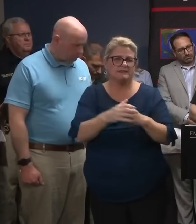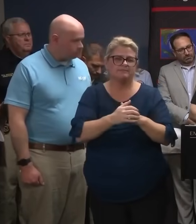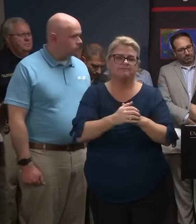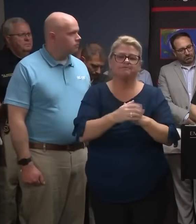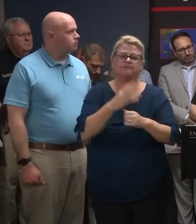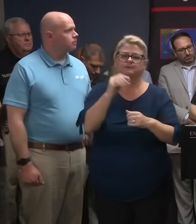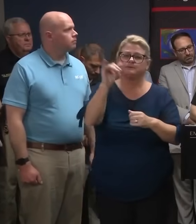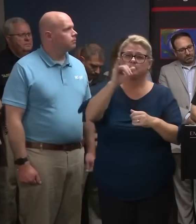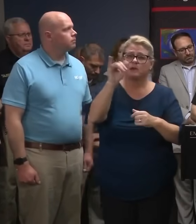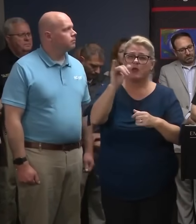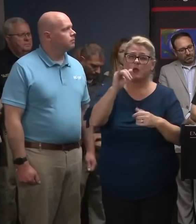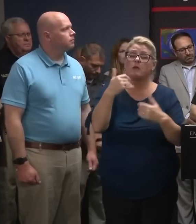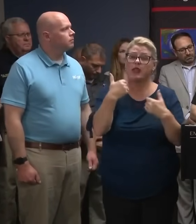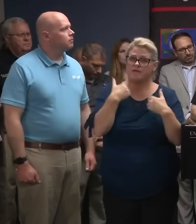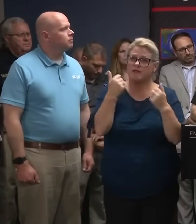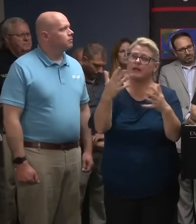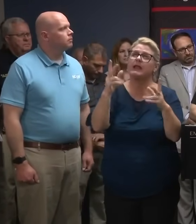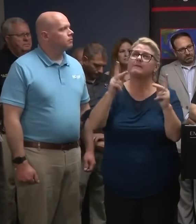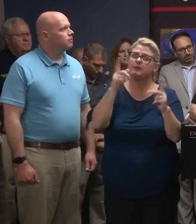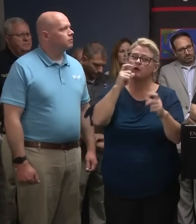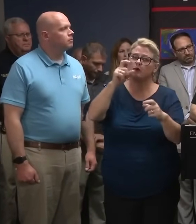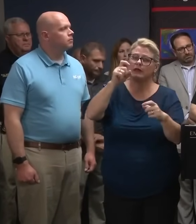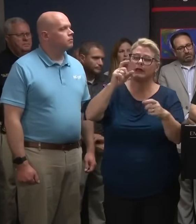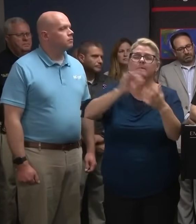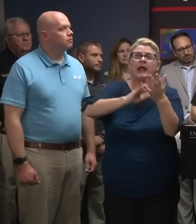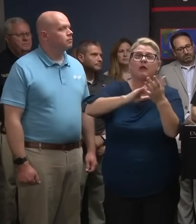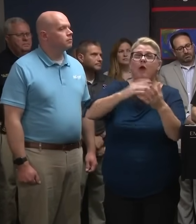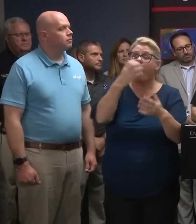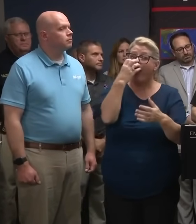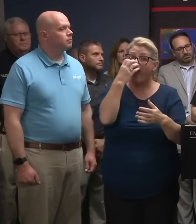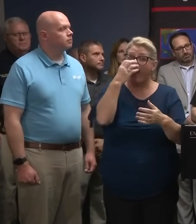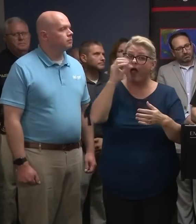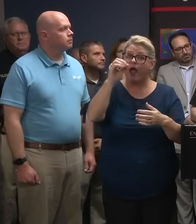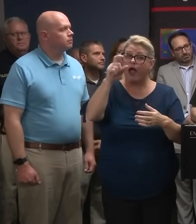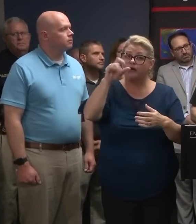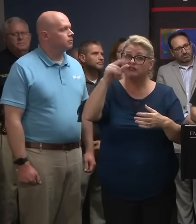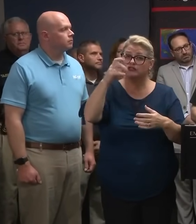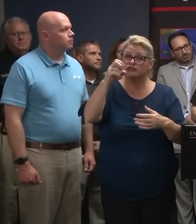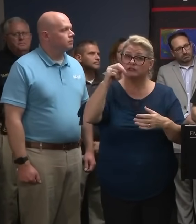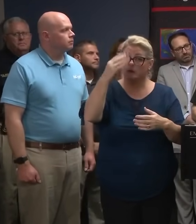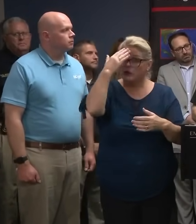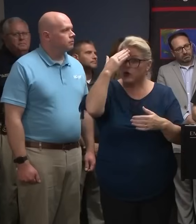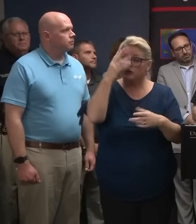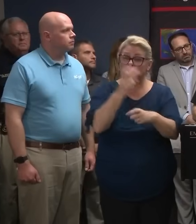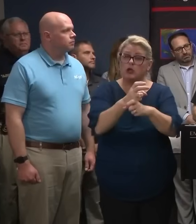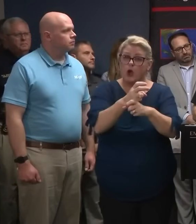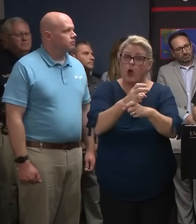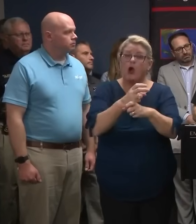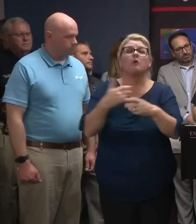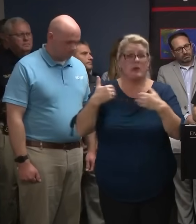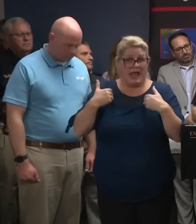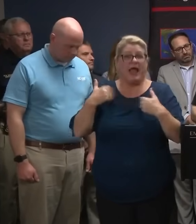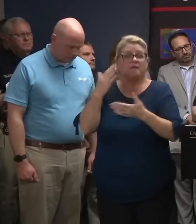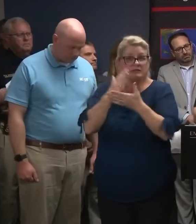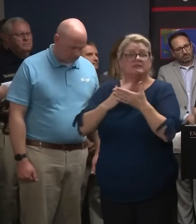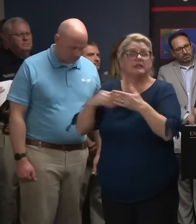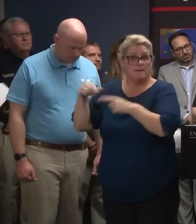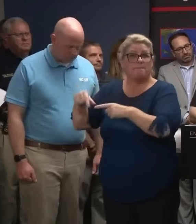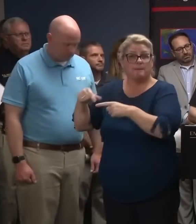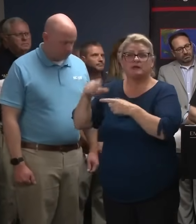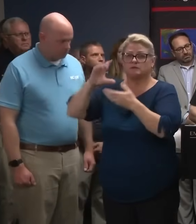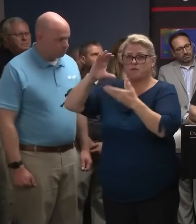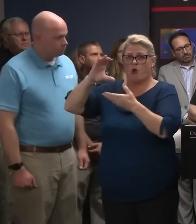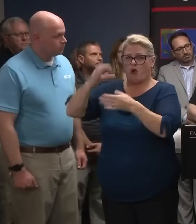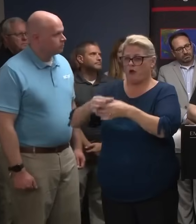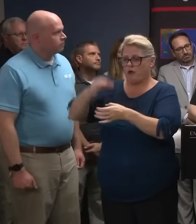I will also note, we know there's a number of people who need medical oxygen, and that has been a challenge. We have secured a supply of medical oxygen, the small